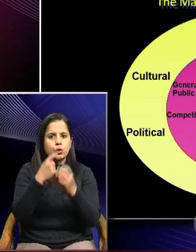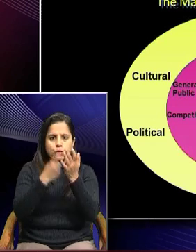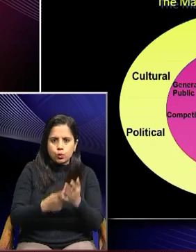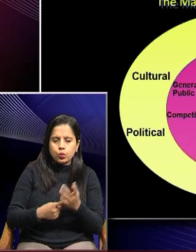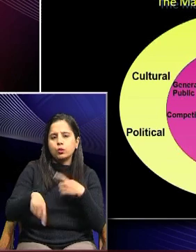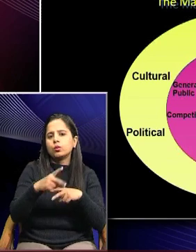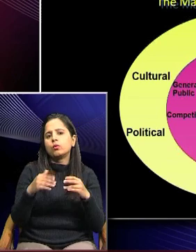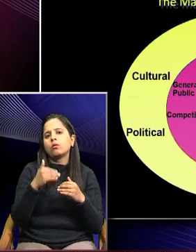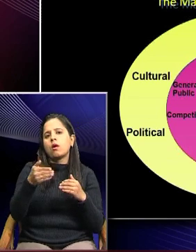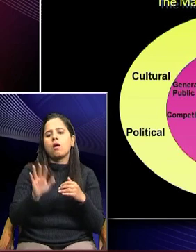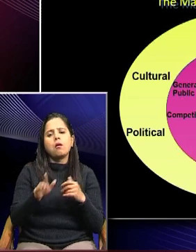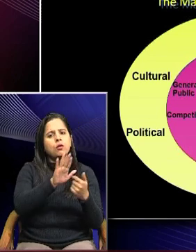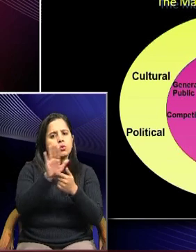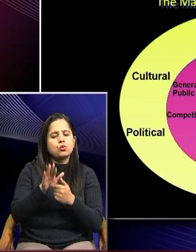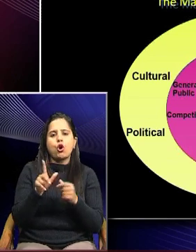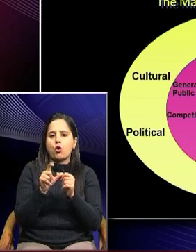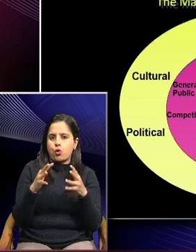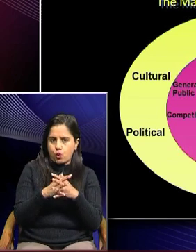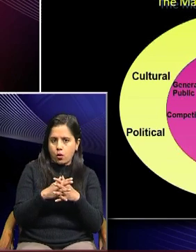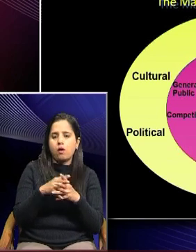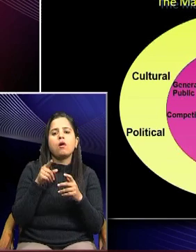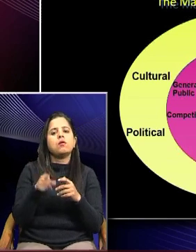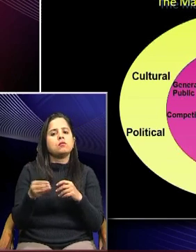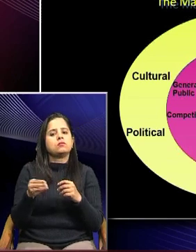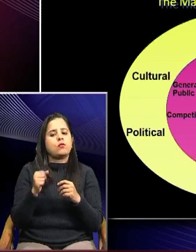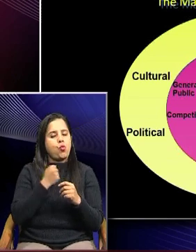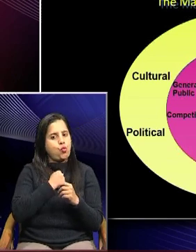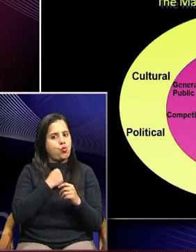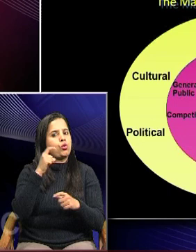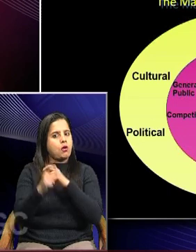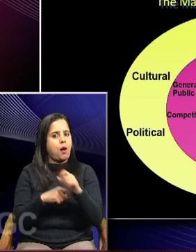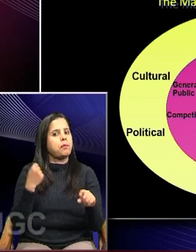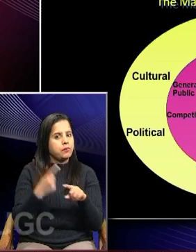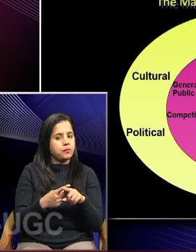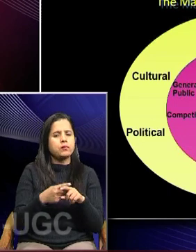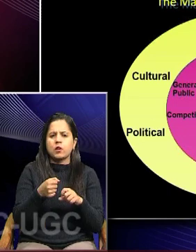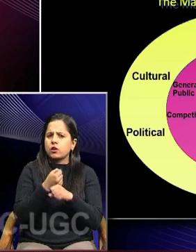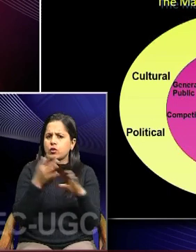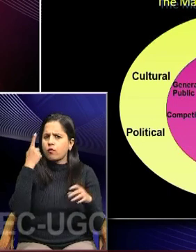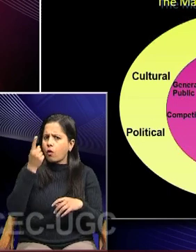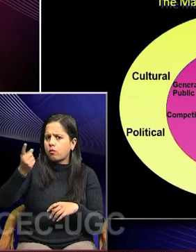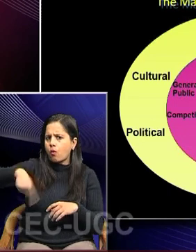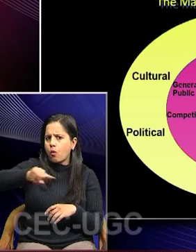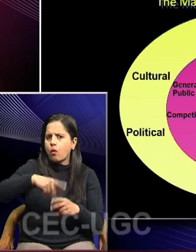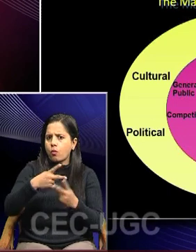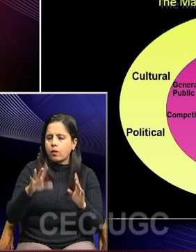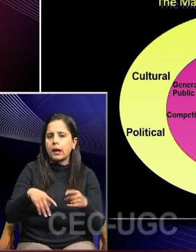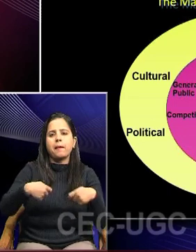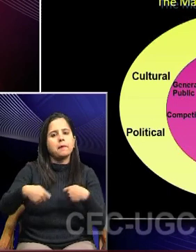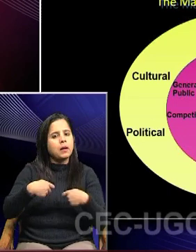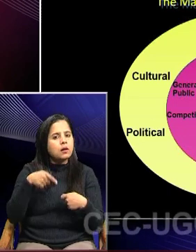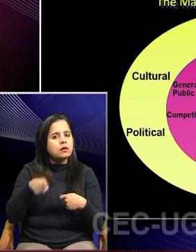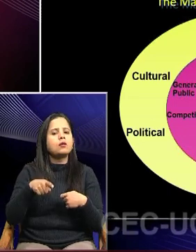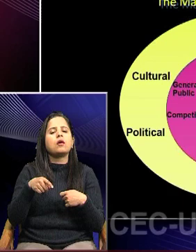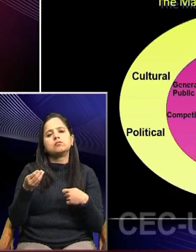they are going to enact laws which are specific to our company or which are even general for the entire business